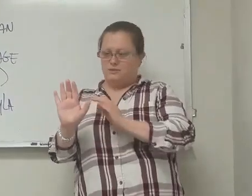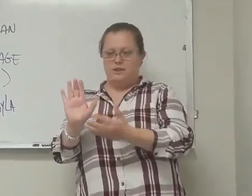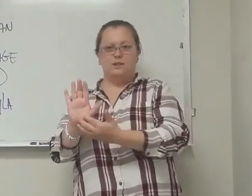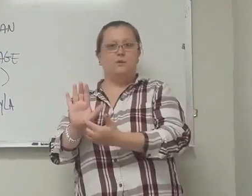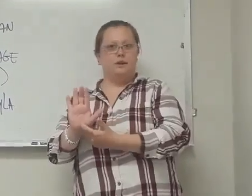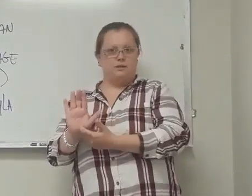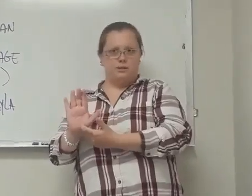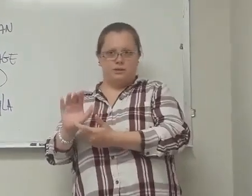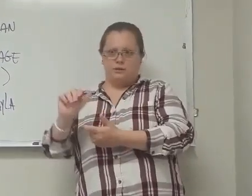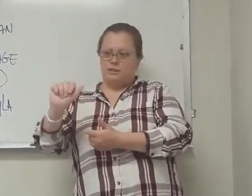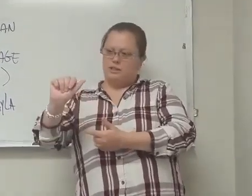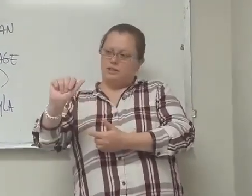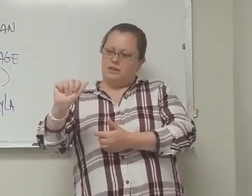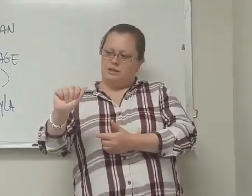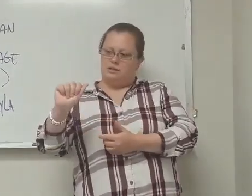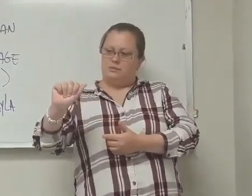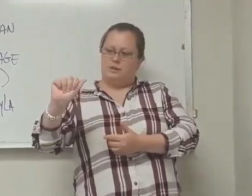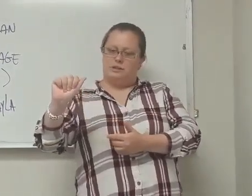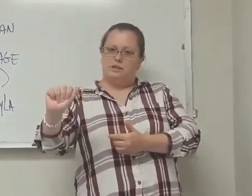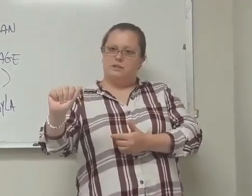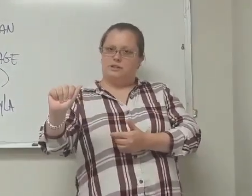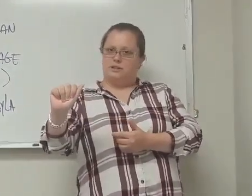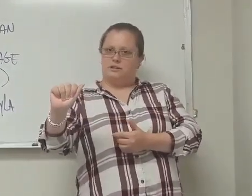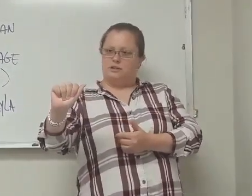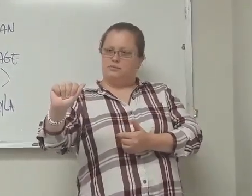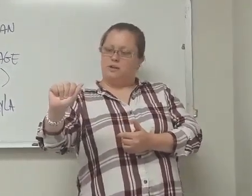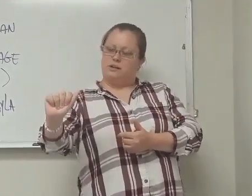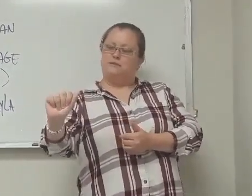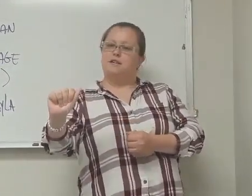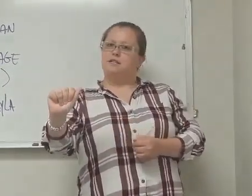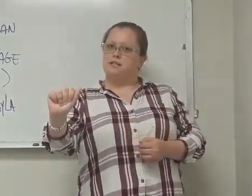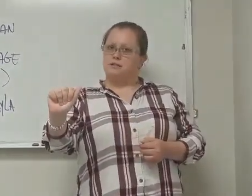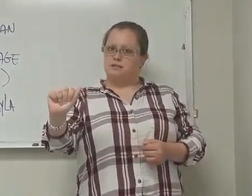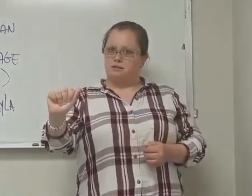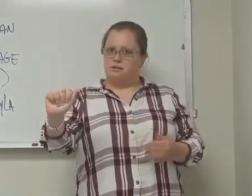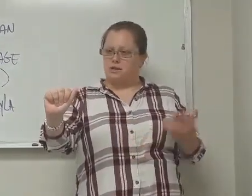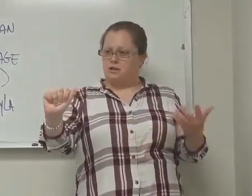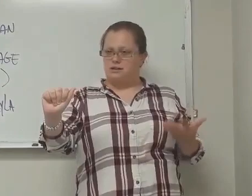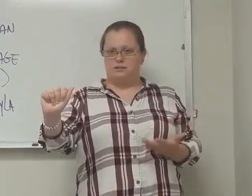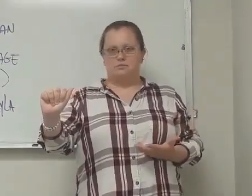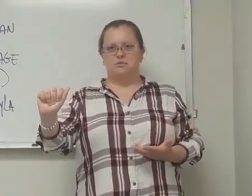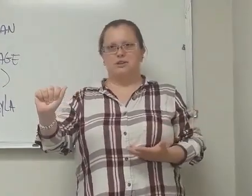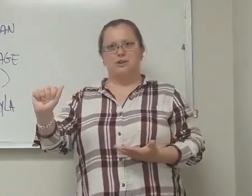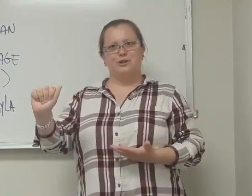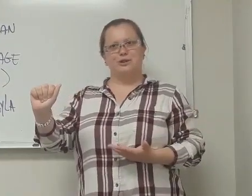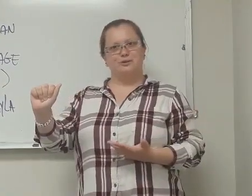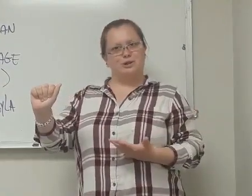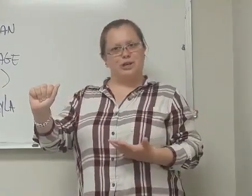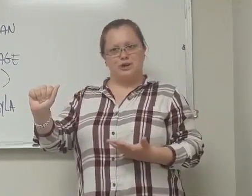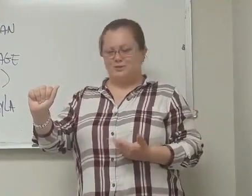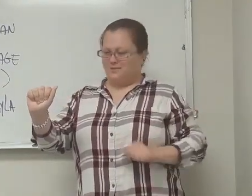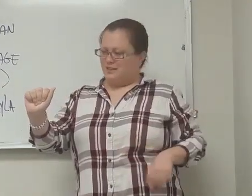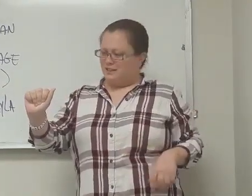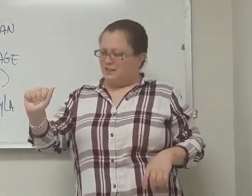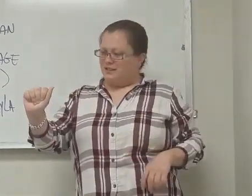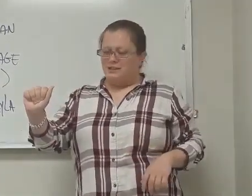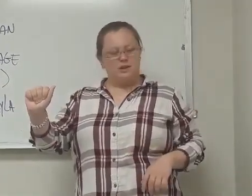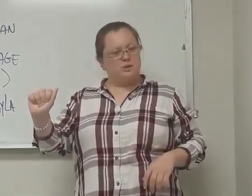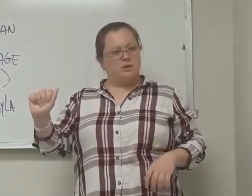facing away from you, and it's gonna be literally like a fist, and that is literally the first letter. Next one is